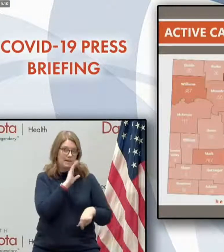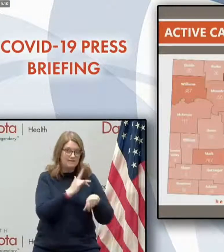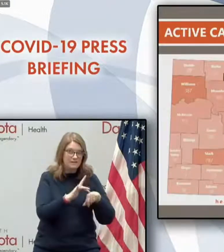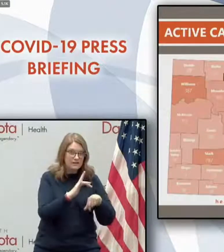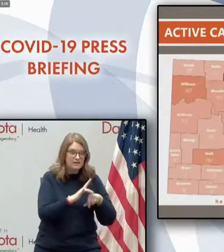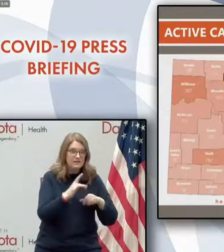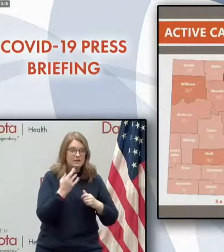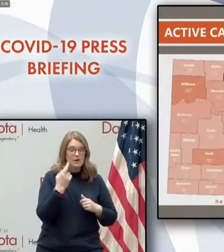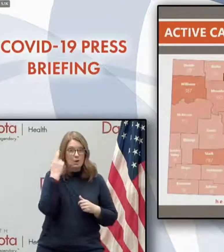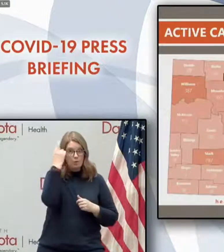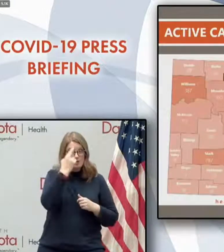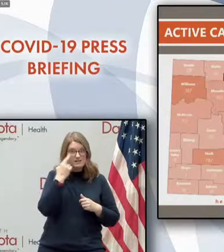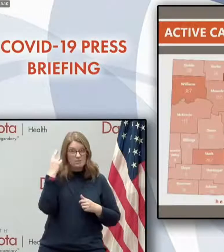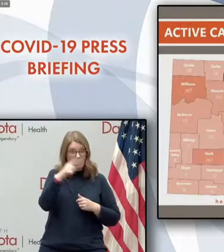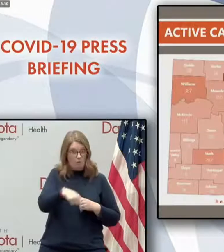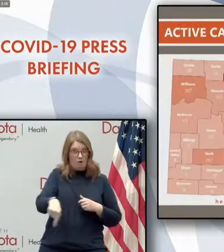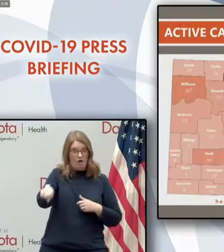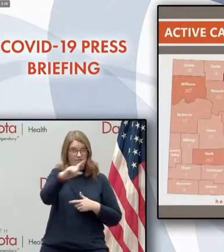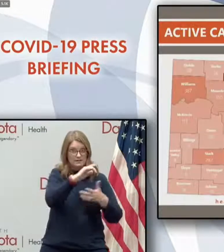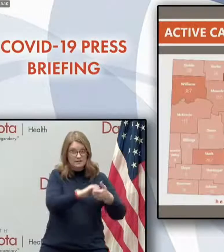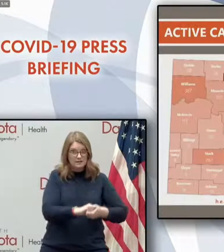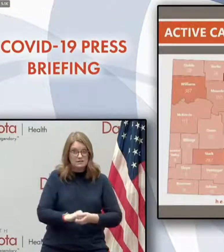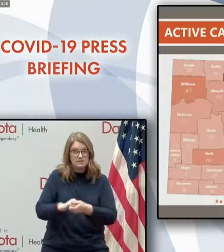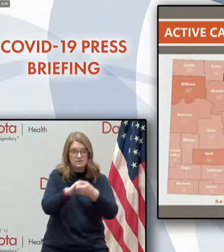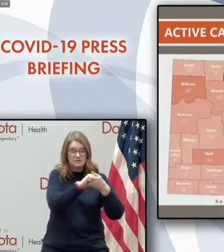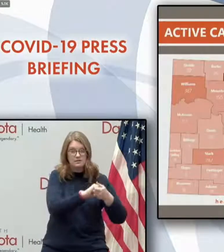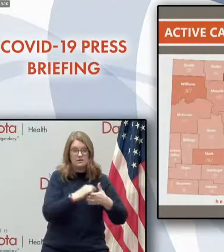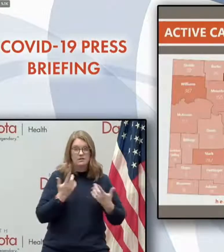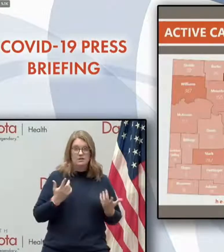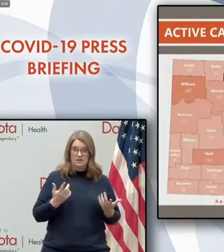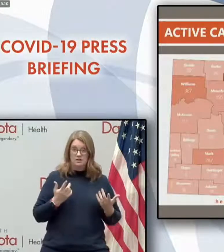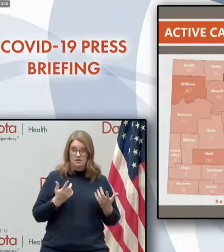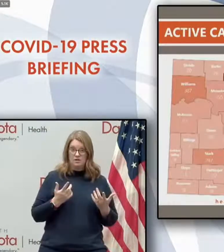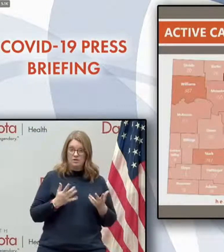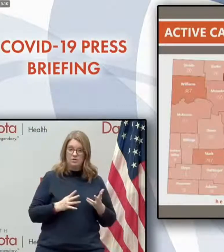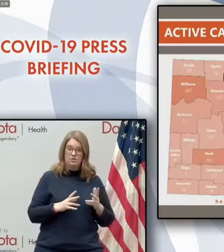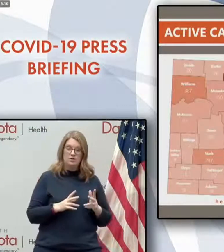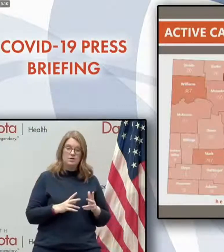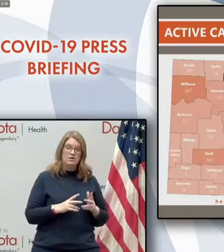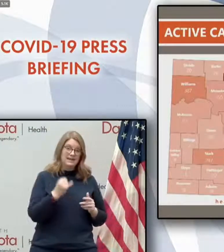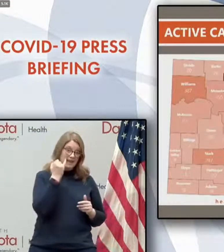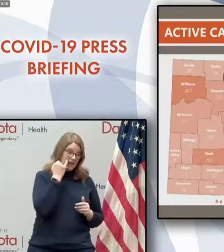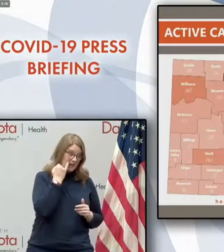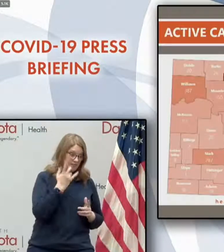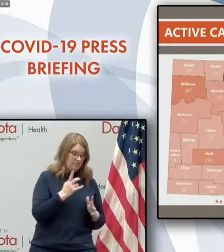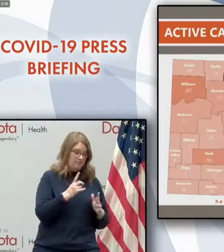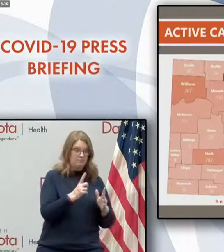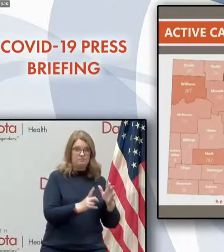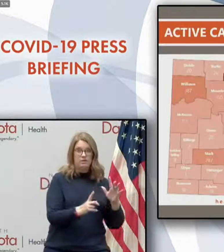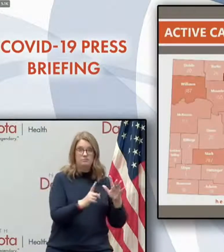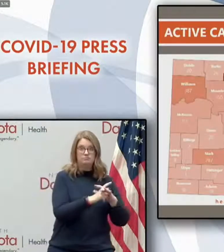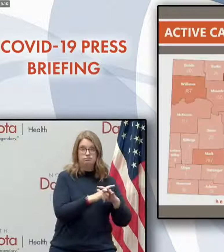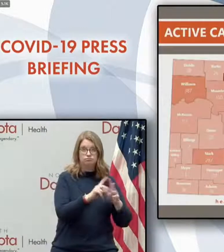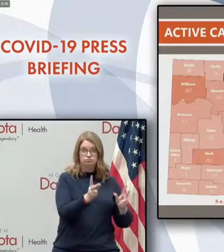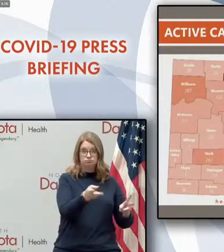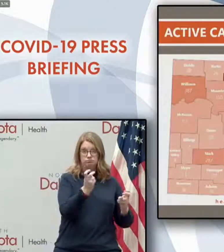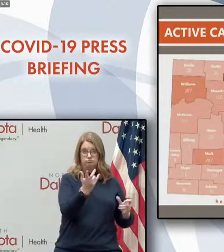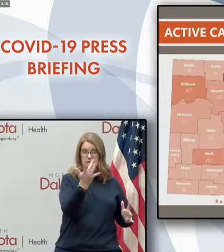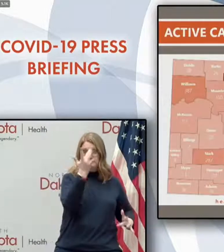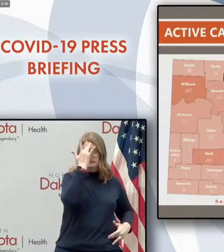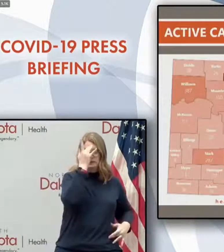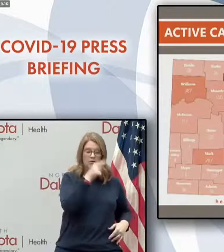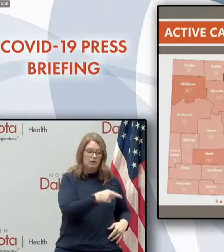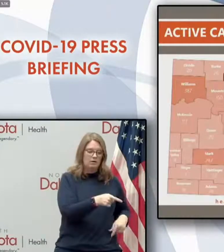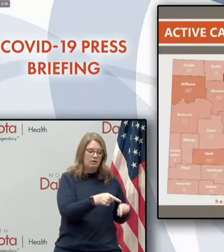we're all in this as a whole state is that the smaller regions of the state have to refer their patients oftentimes to these larger areas, and